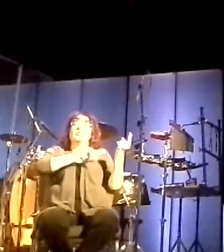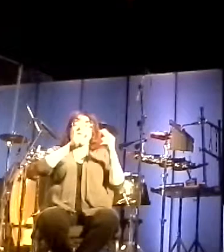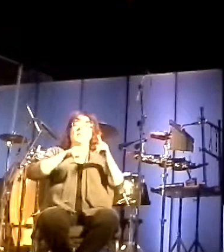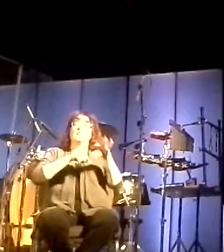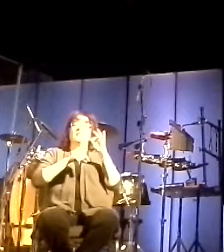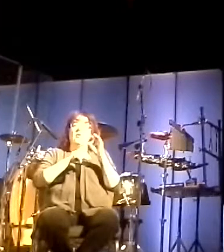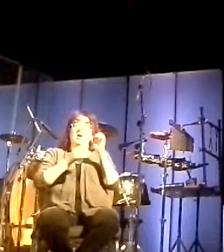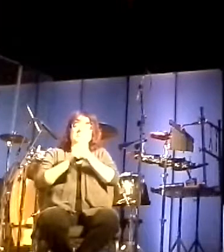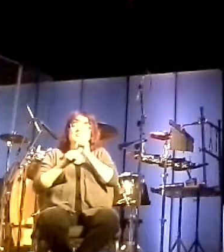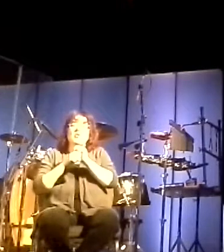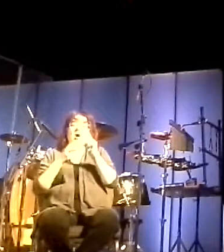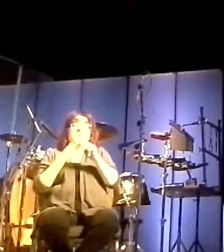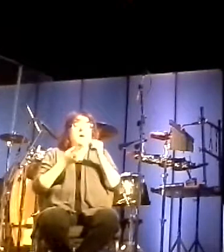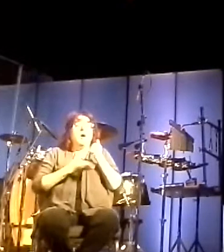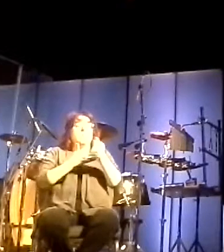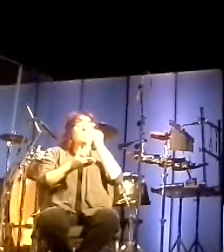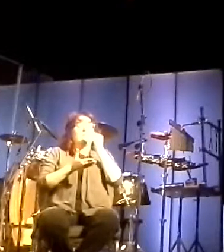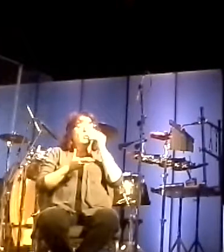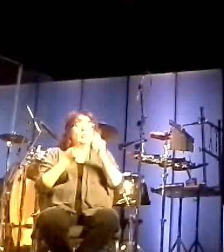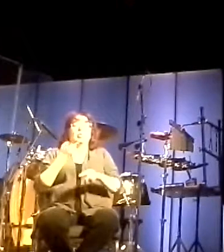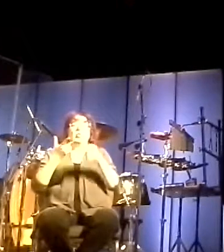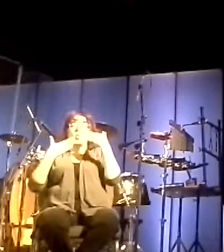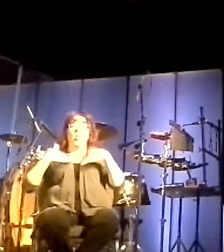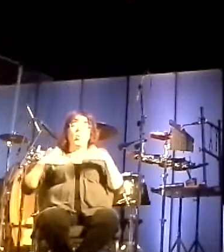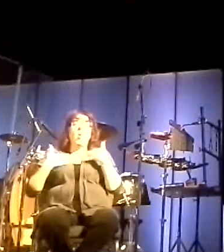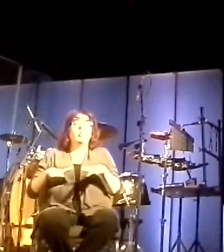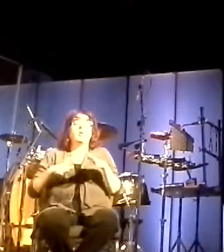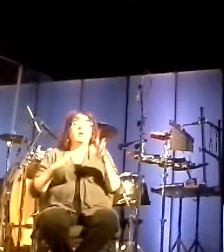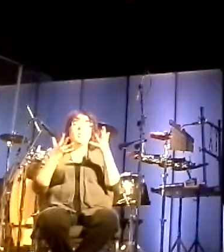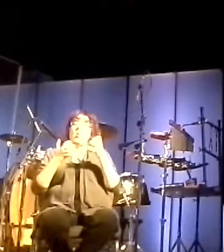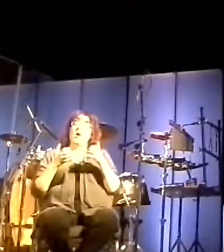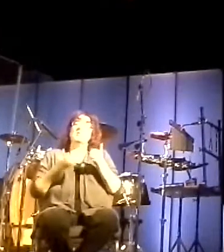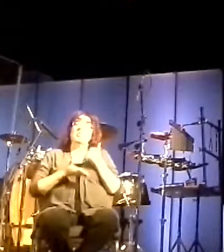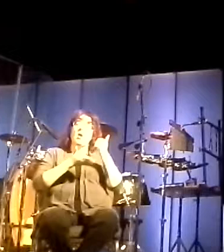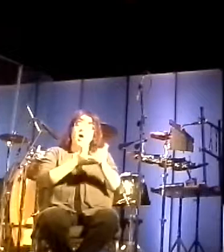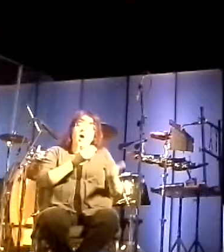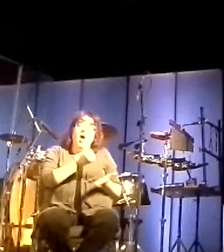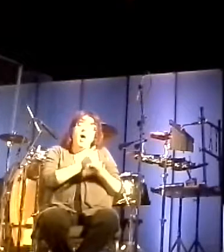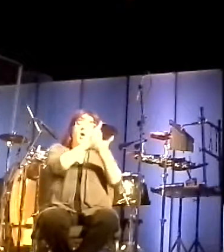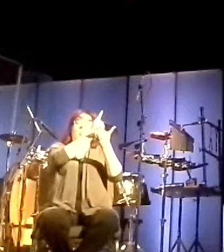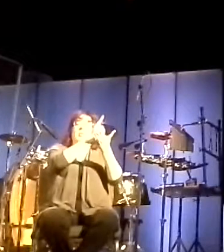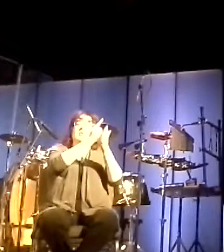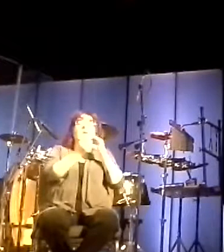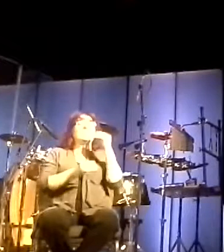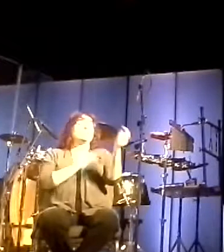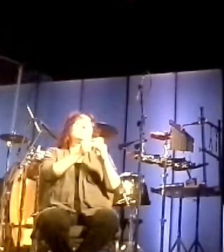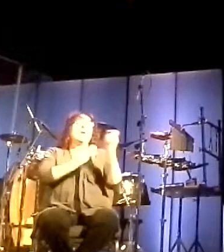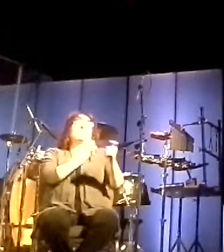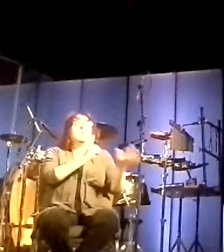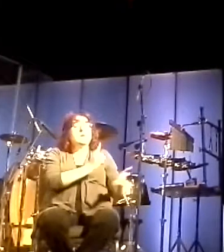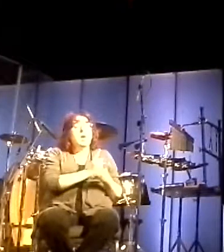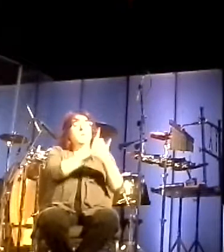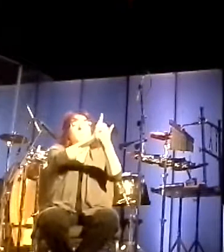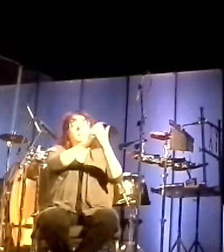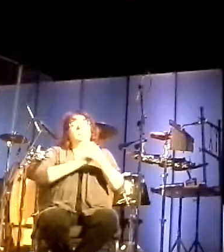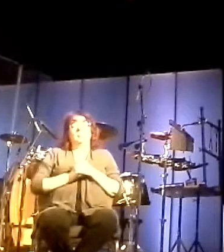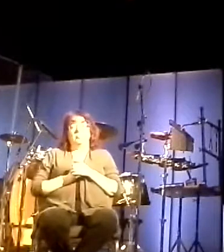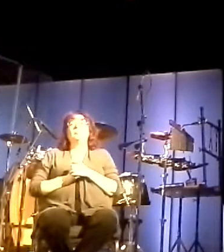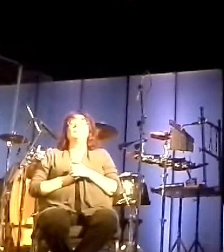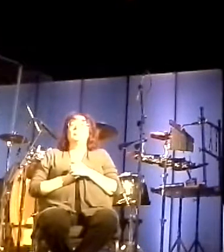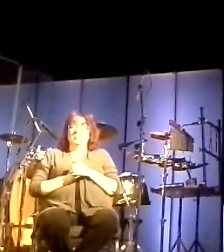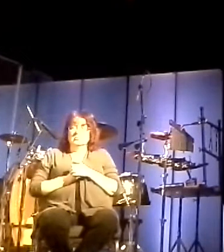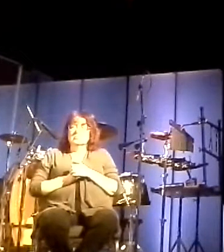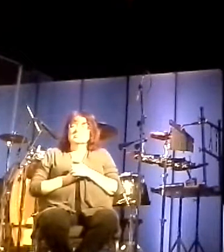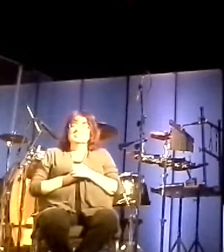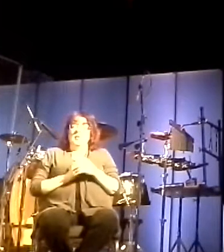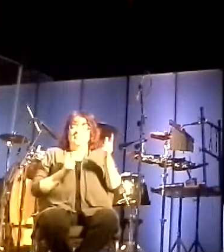to find a job, to help them with food, to help them with clothing. We want to give a hand up and not just a hand out. Amen in life? So we'll be